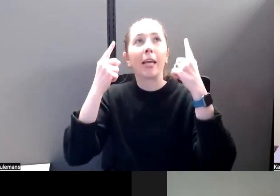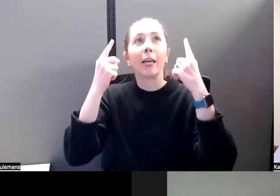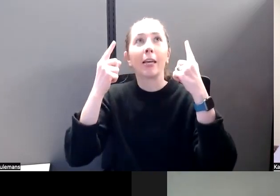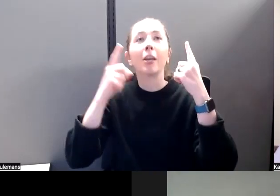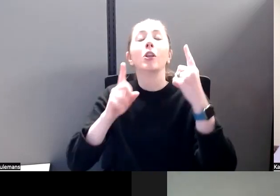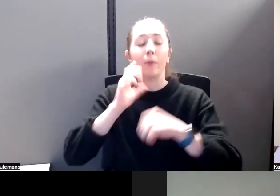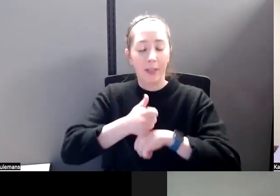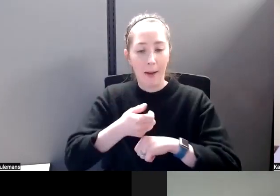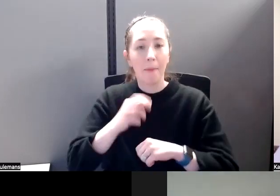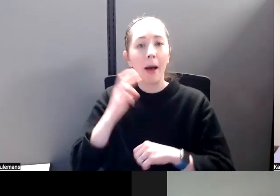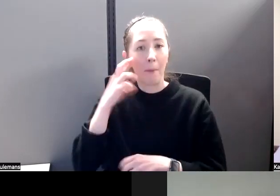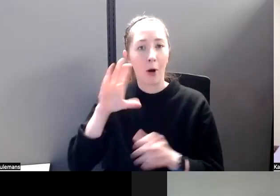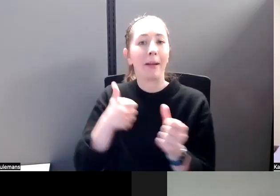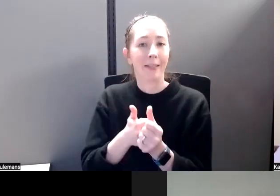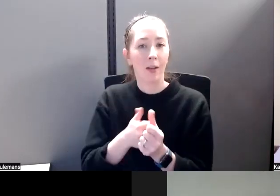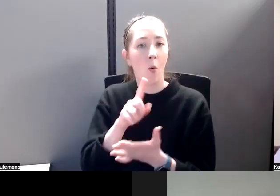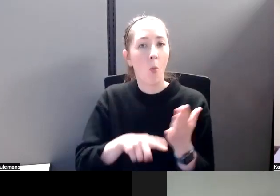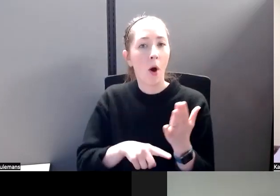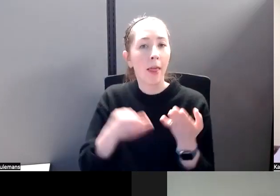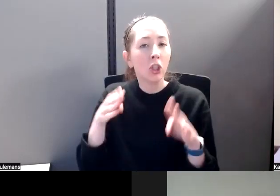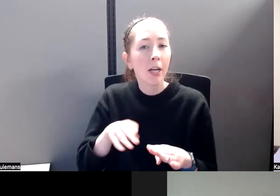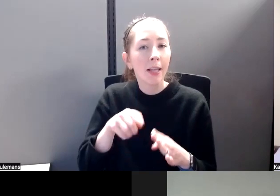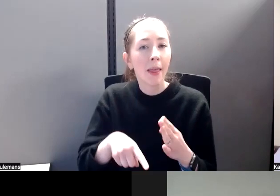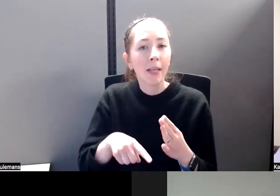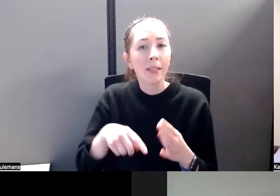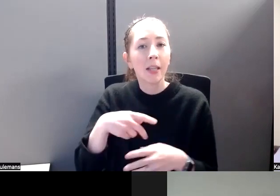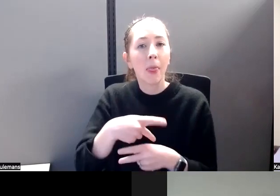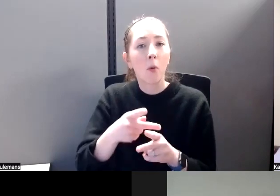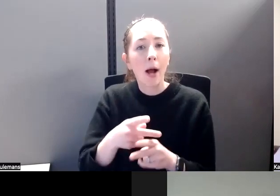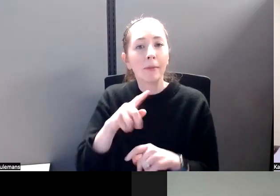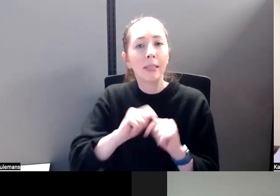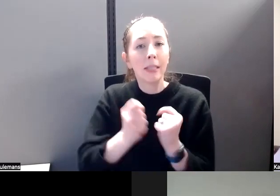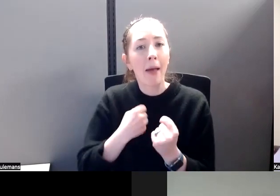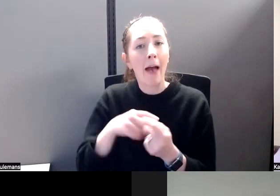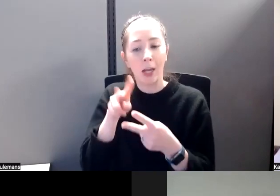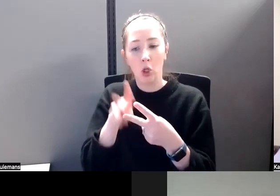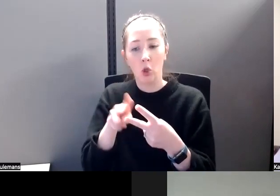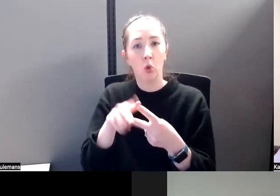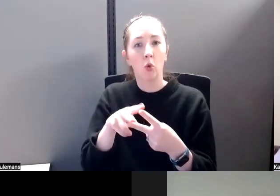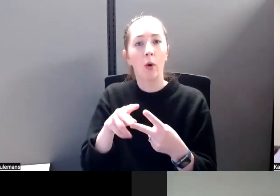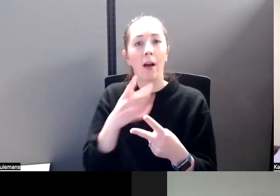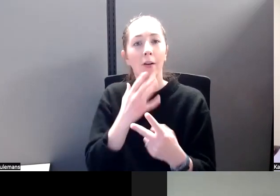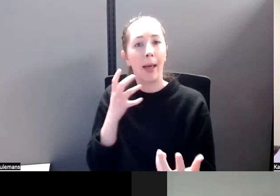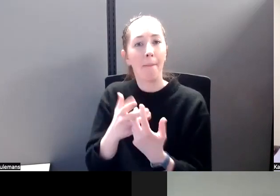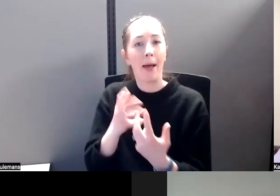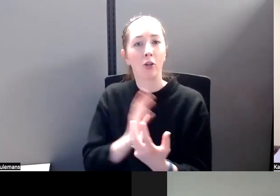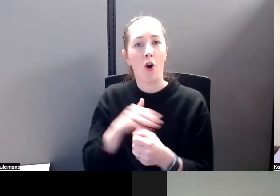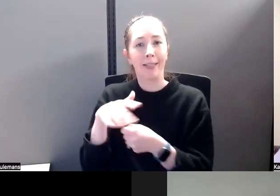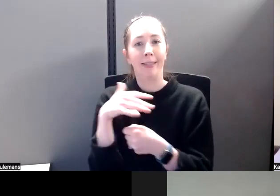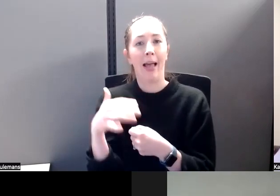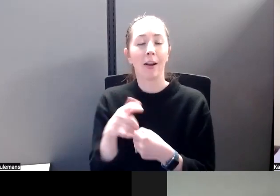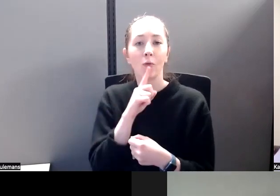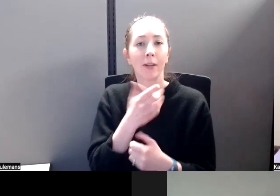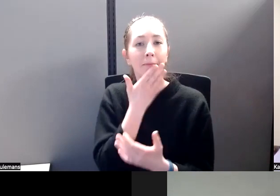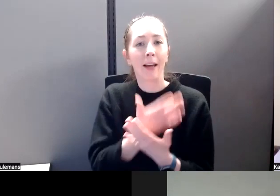this on purpose, because what are the odds of the props team just happening to have the things that I needed for this? And it's my favorite